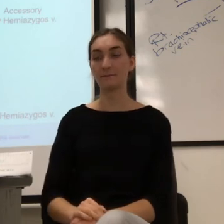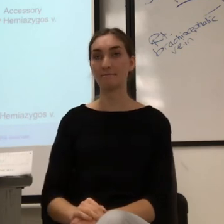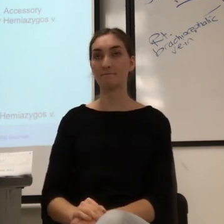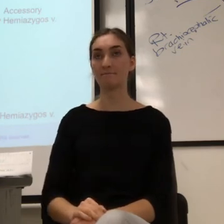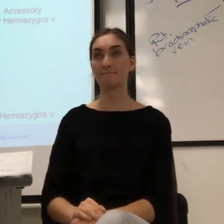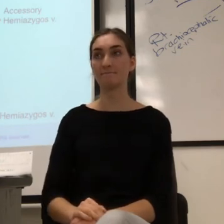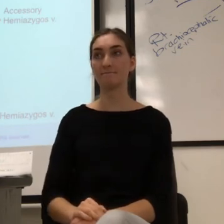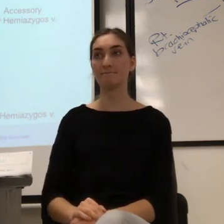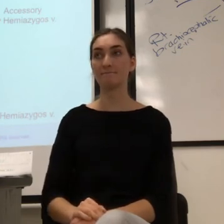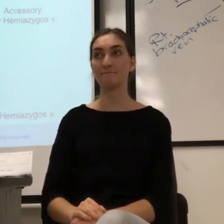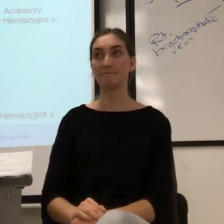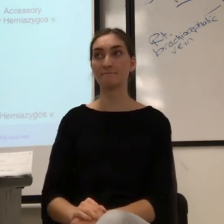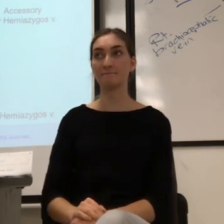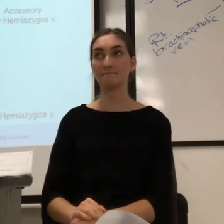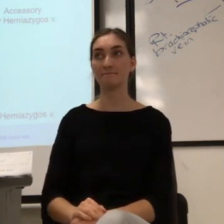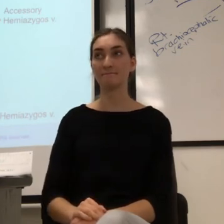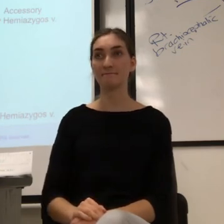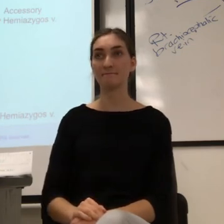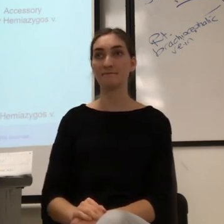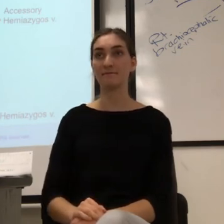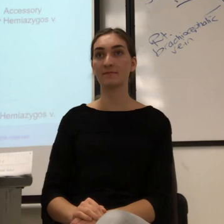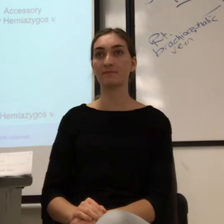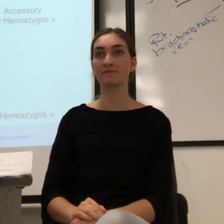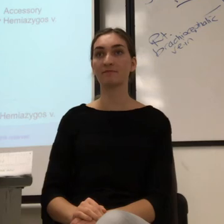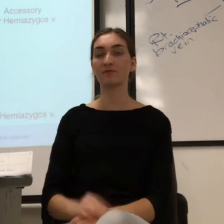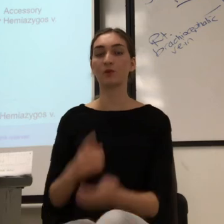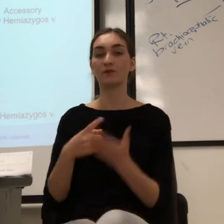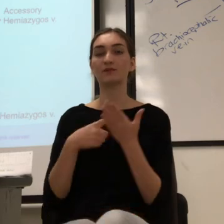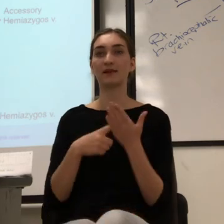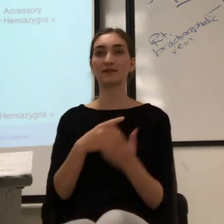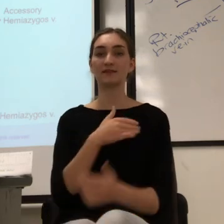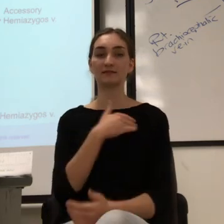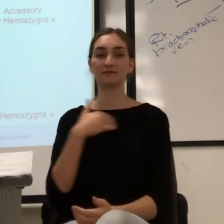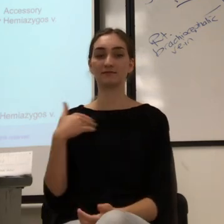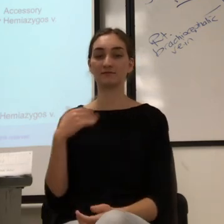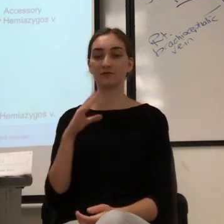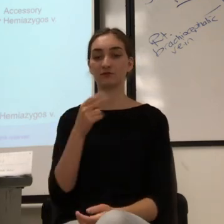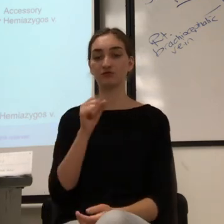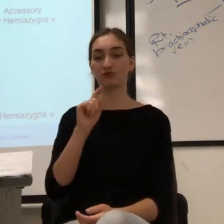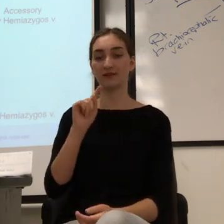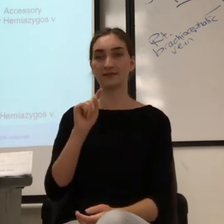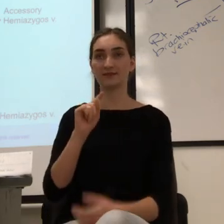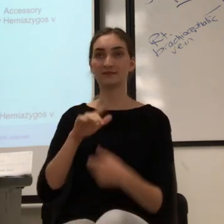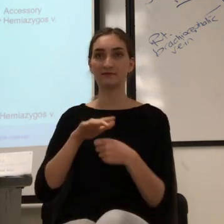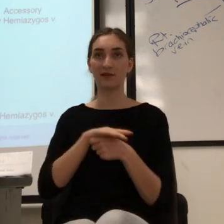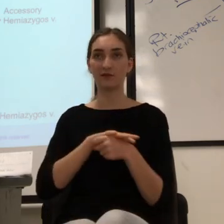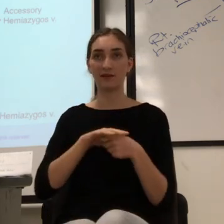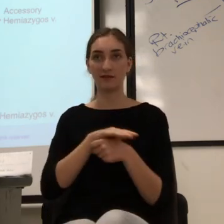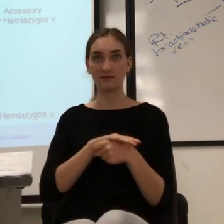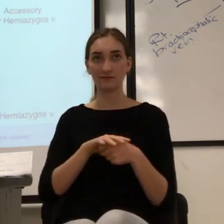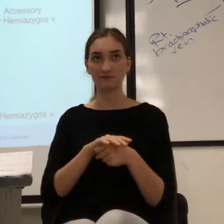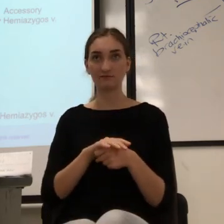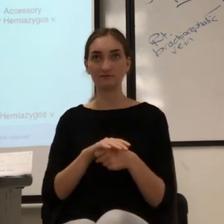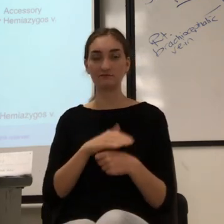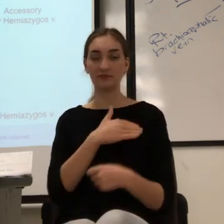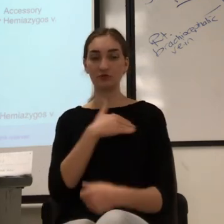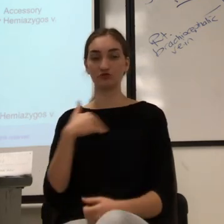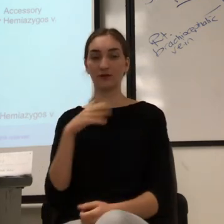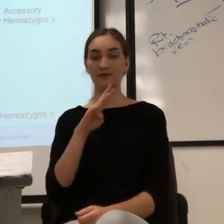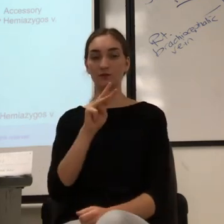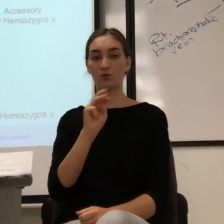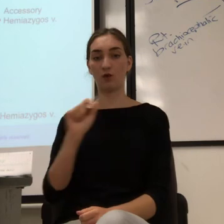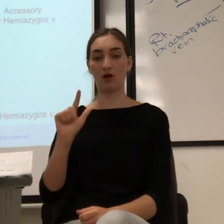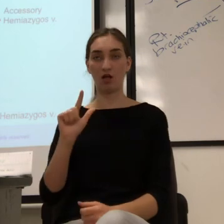Since we're talking about the chest region, the chest wall has its own drainage system. Two of the main veins that drain the chest